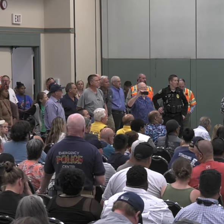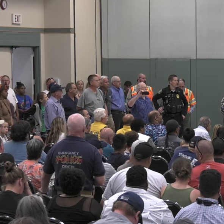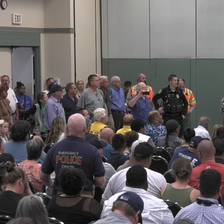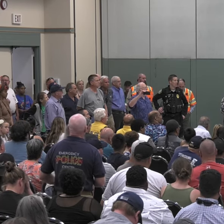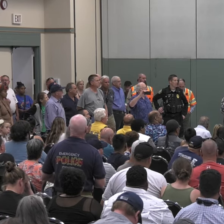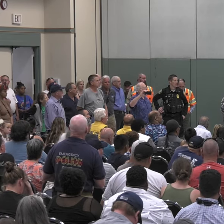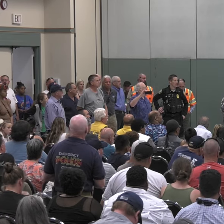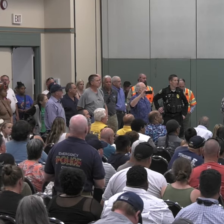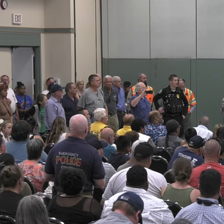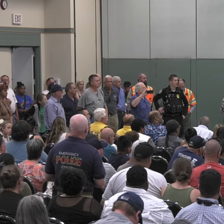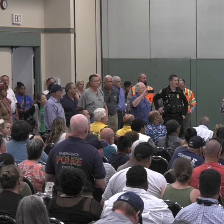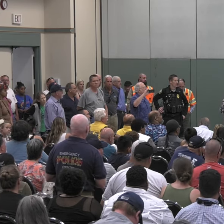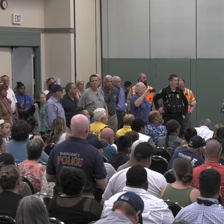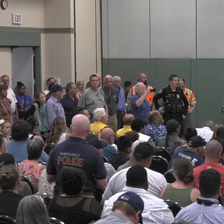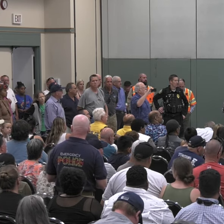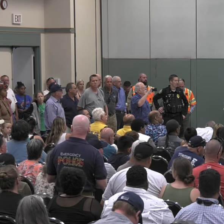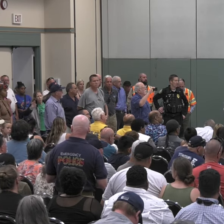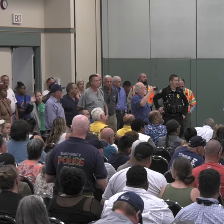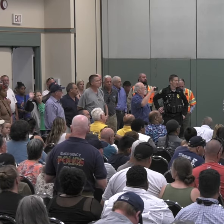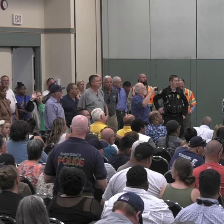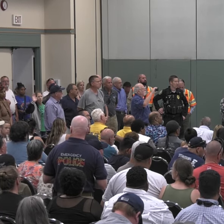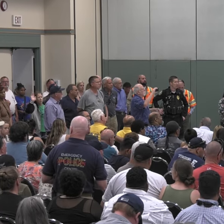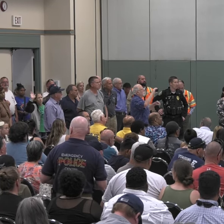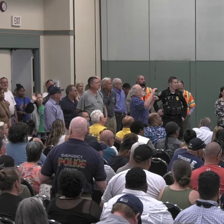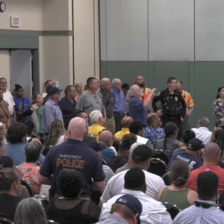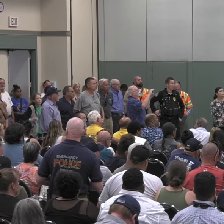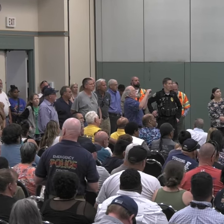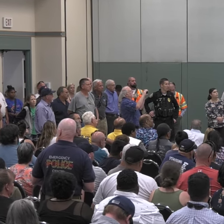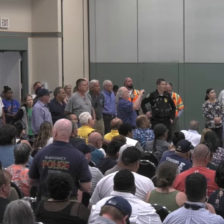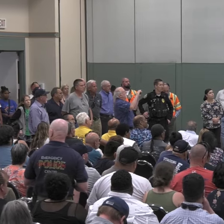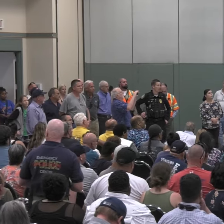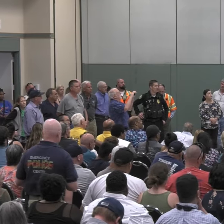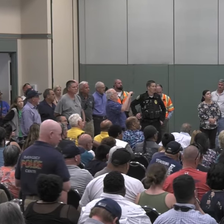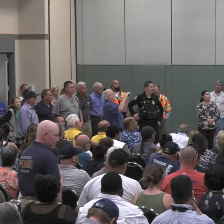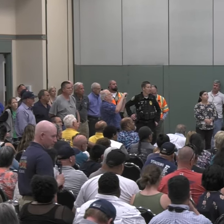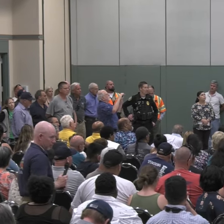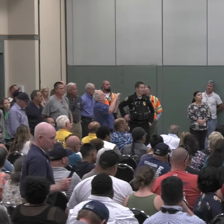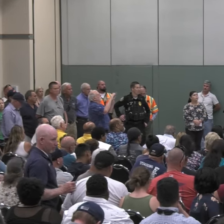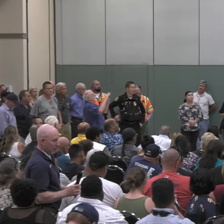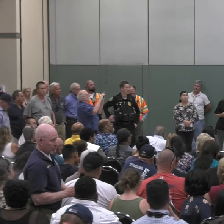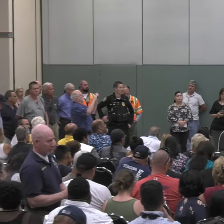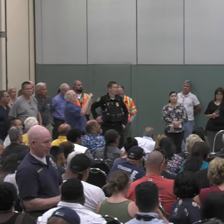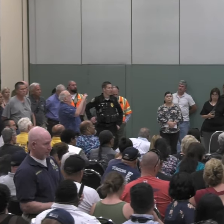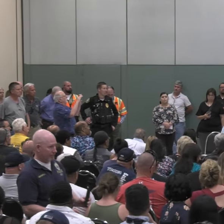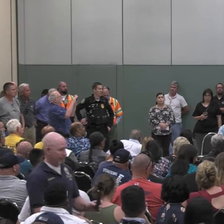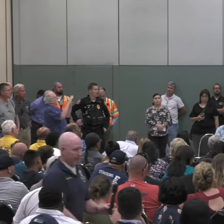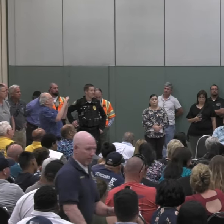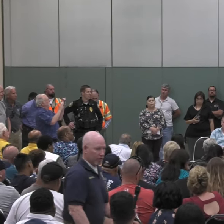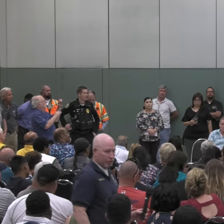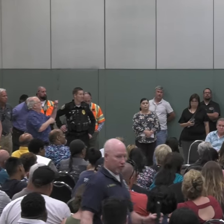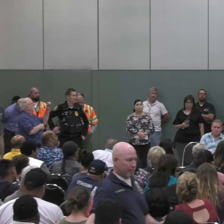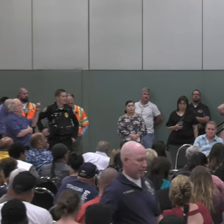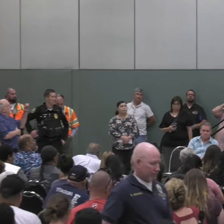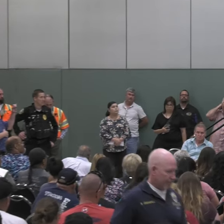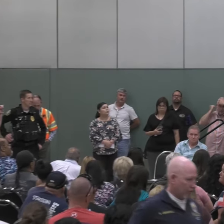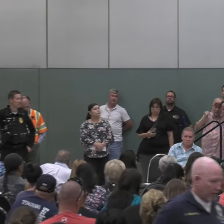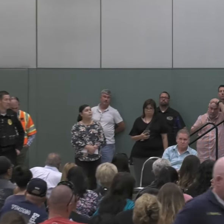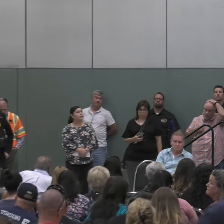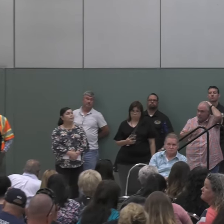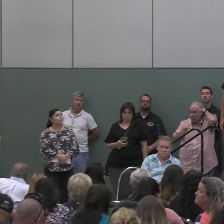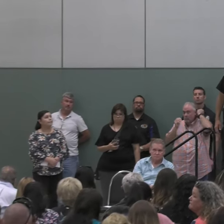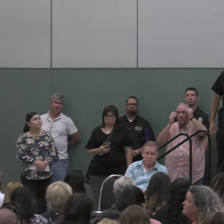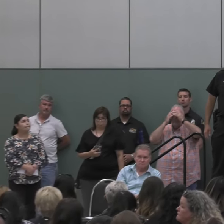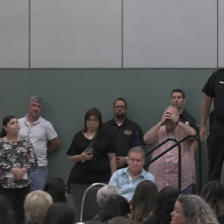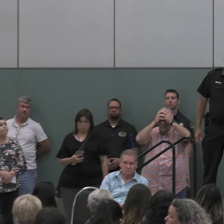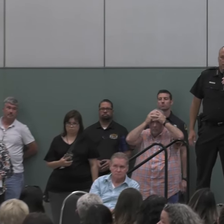Yeah, just like we told Teresa, when we're having the meetings, when the LAC is open, give us a call.